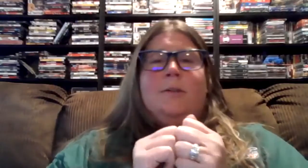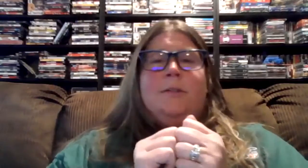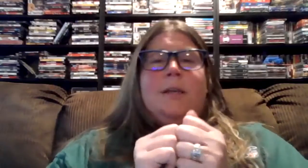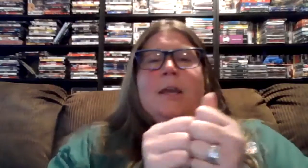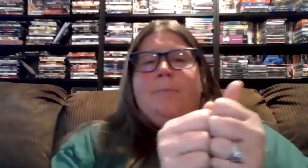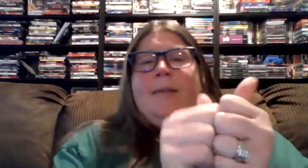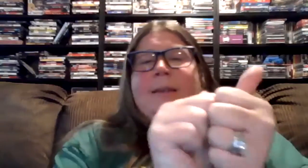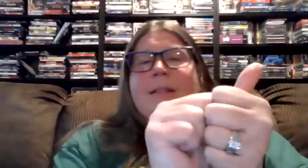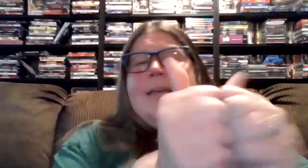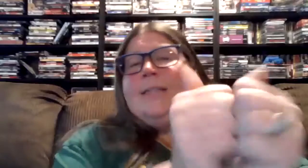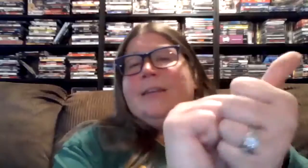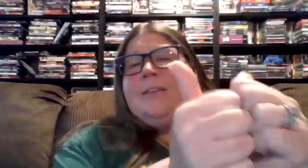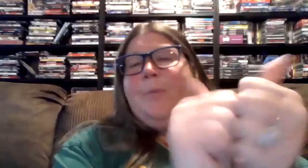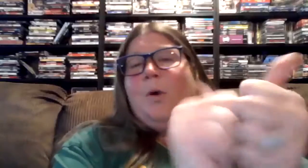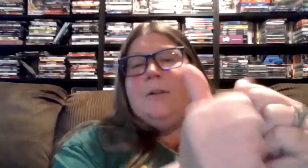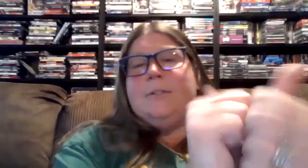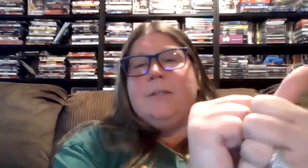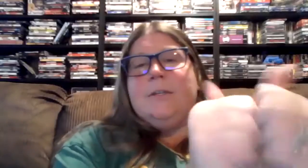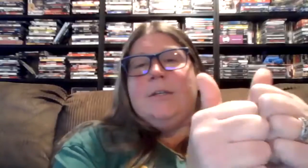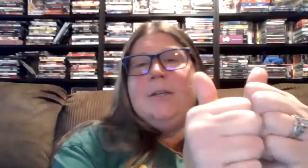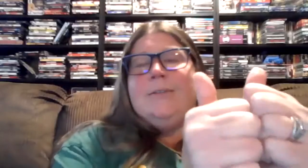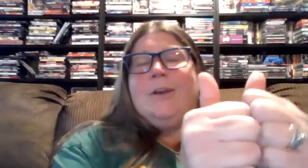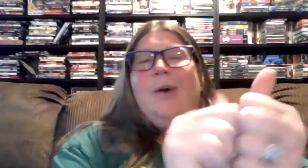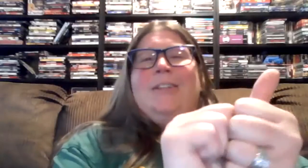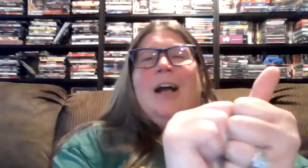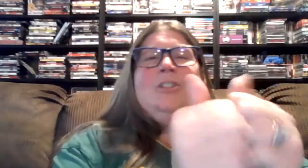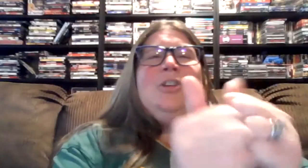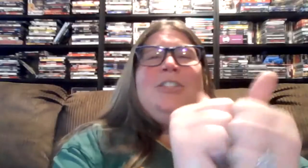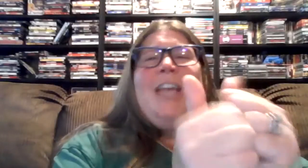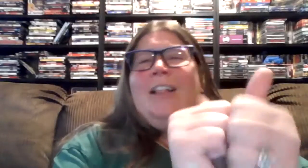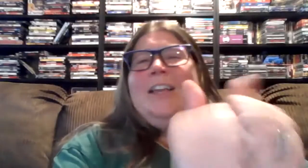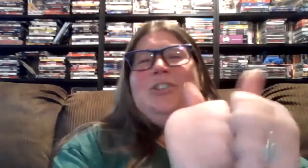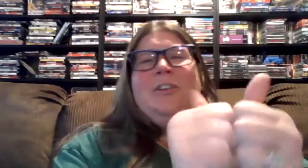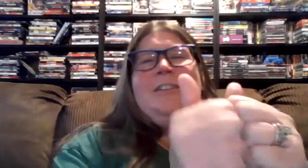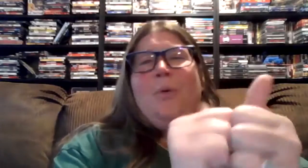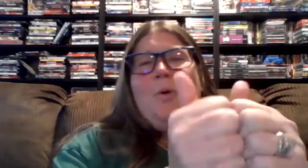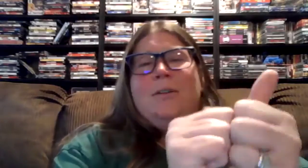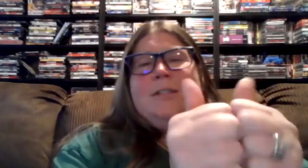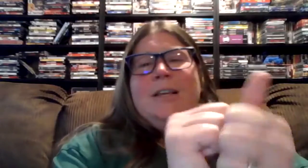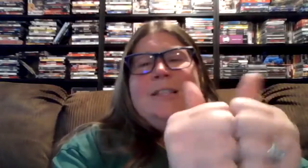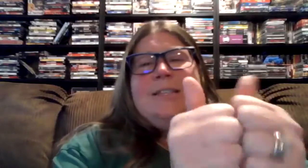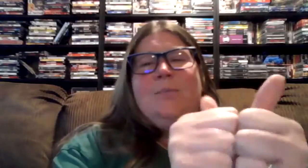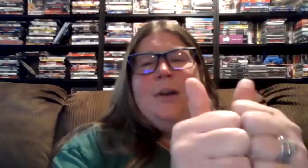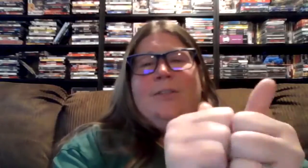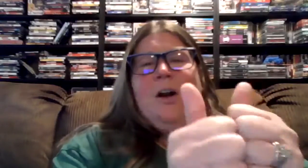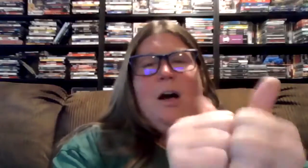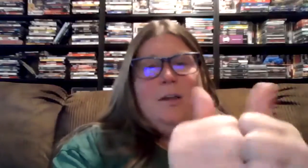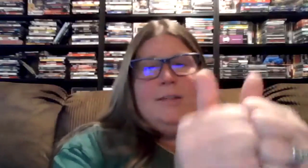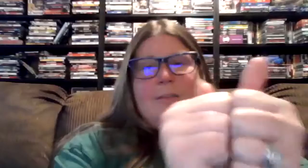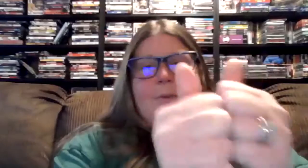sport, basically it's a sport. So a challenge or a sport, this is what it's called. This is what you